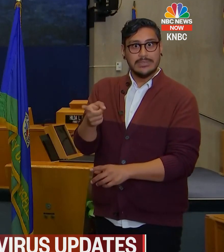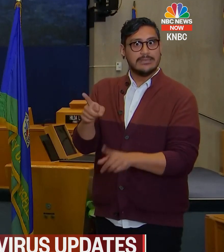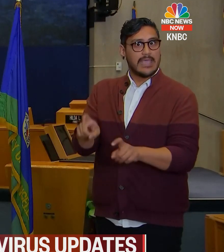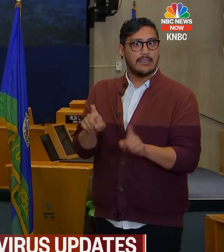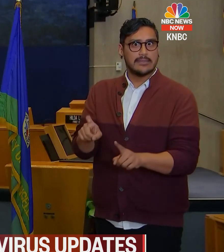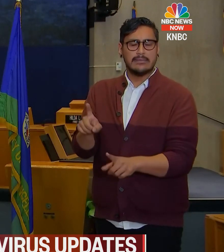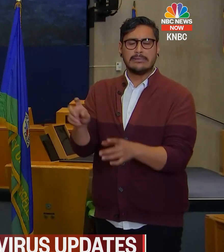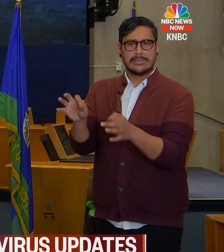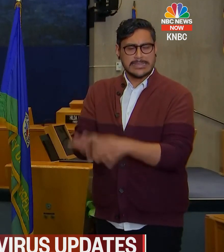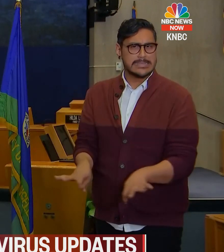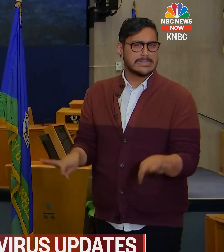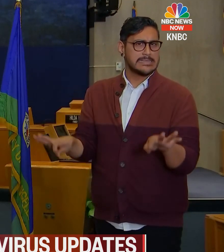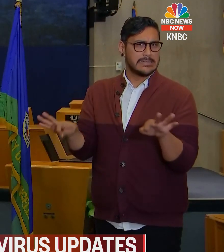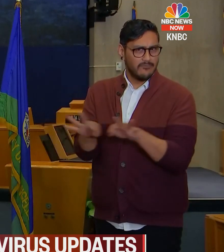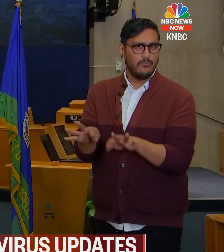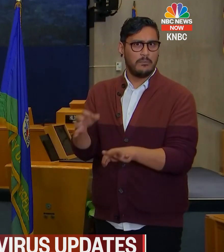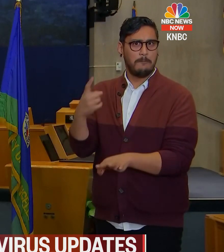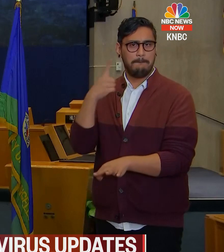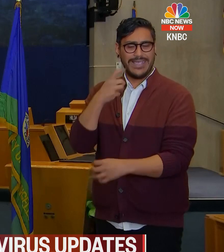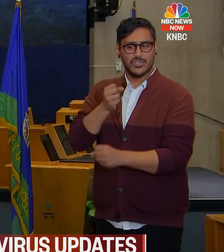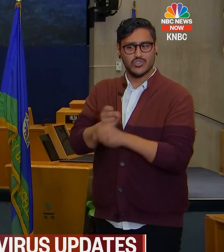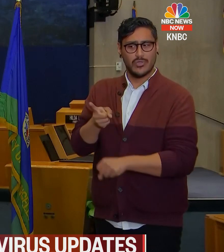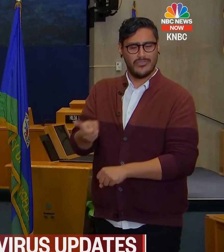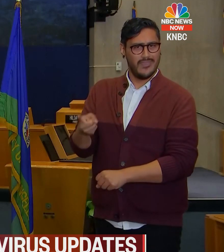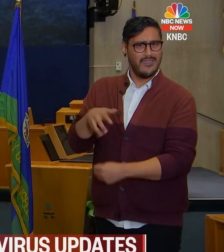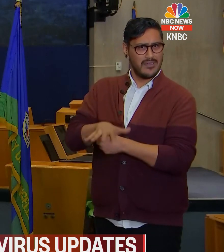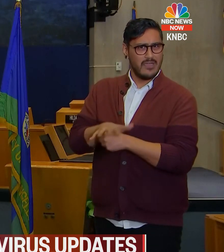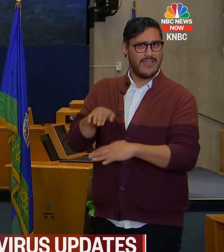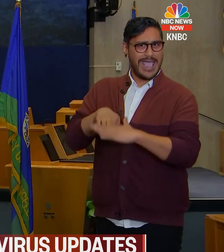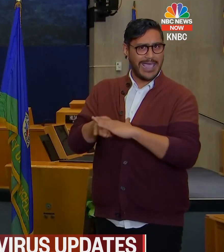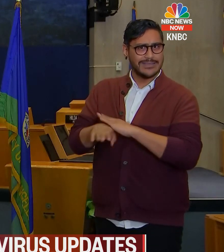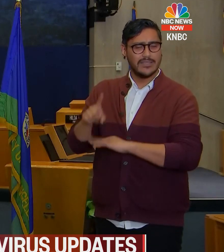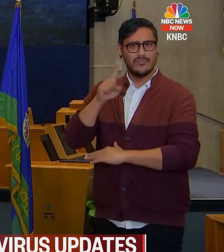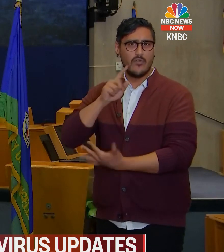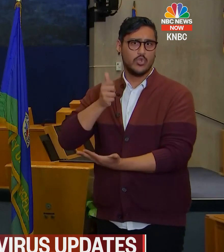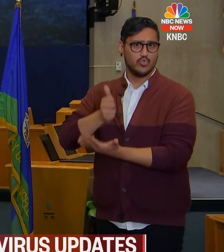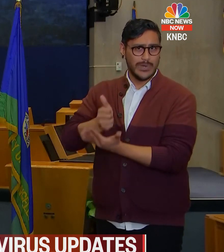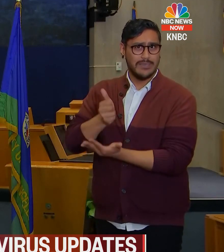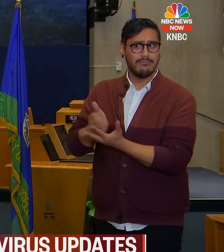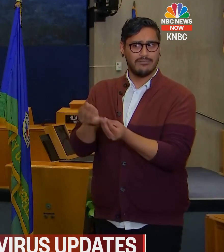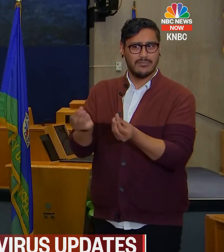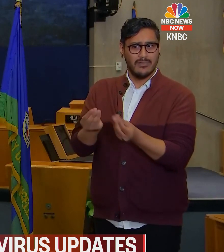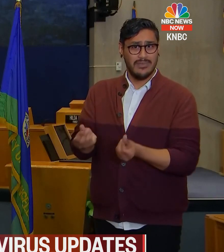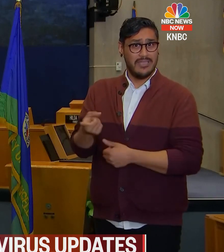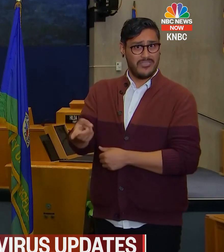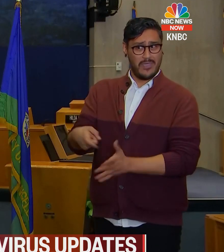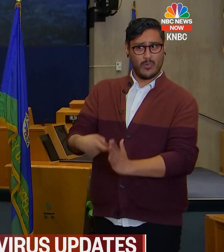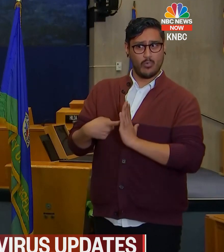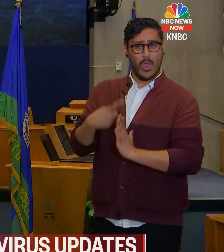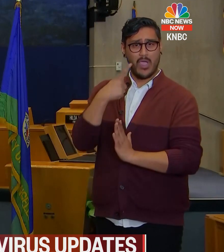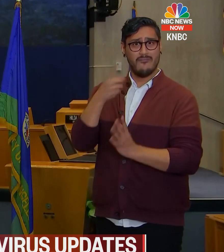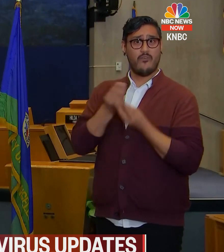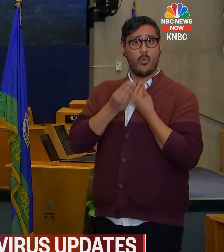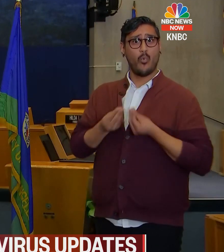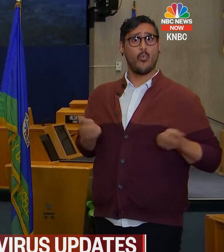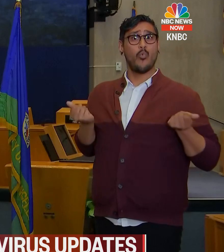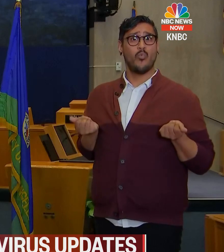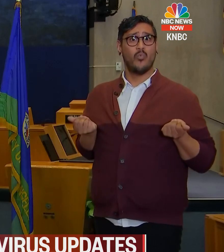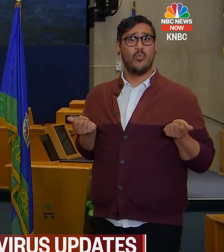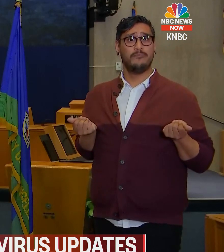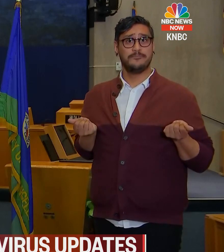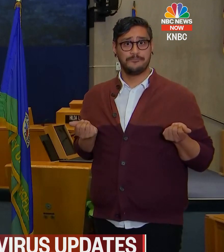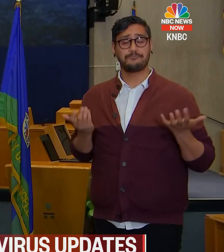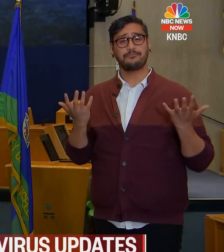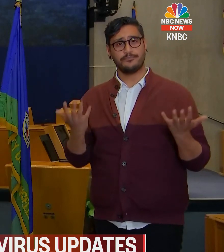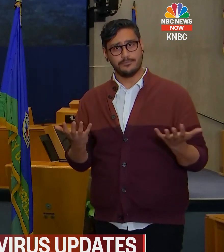absolutely essential in order to make sure they have access to the treatment options that they need to recover.